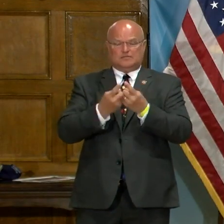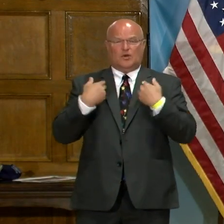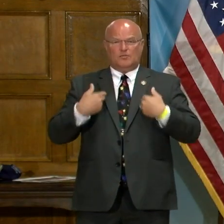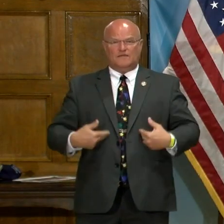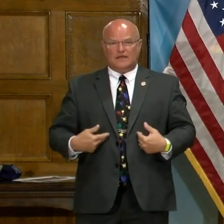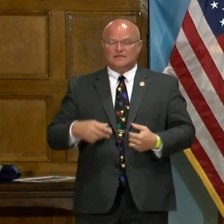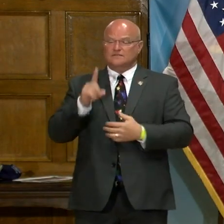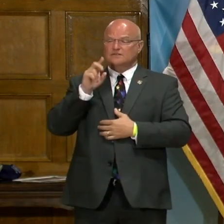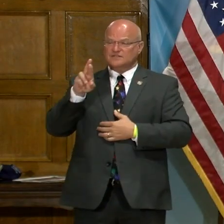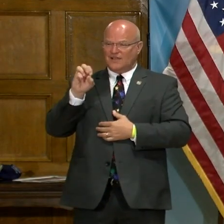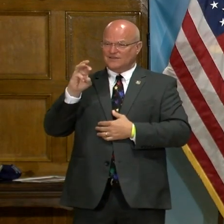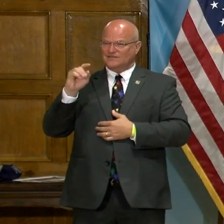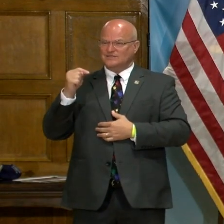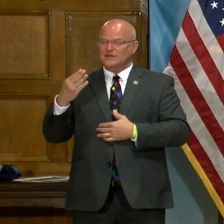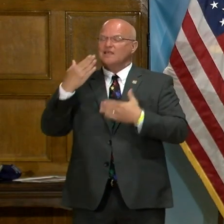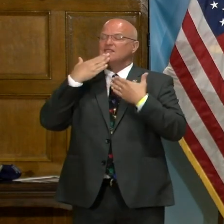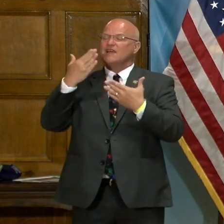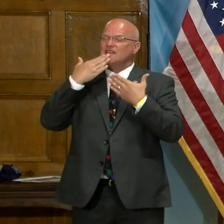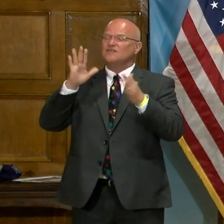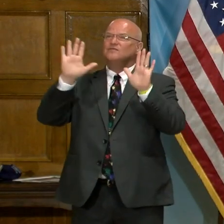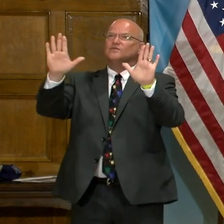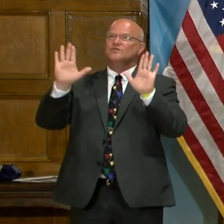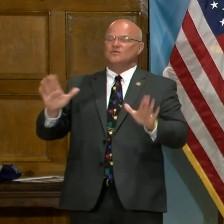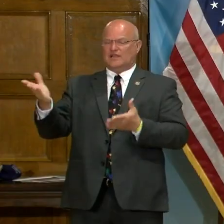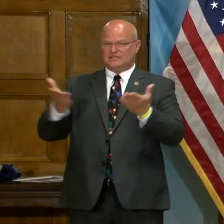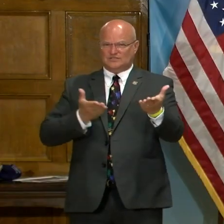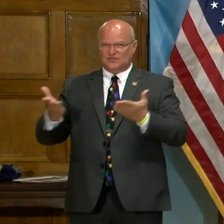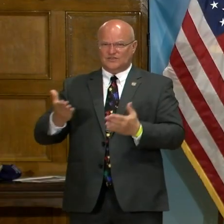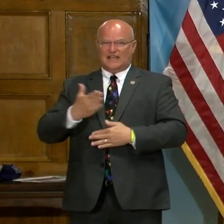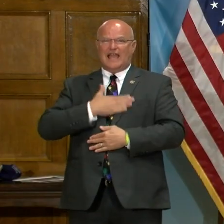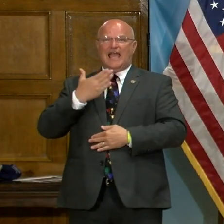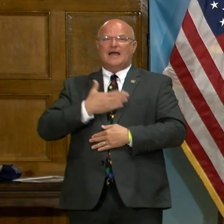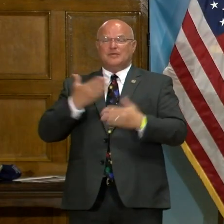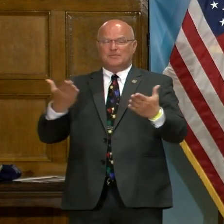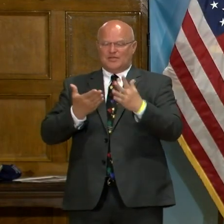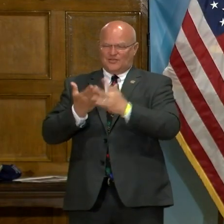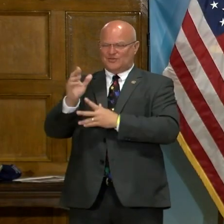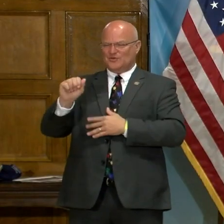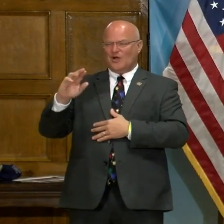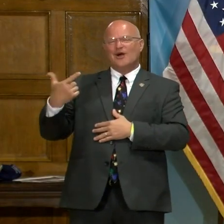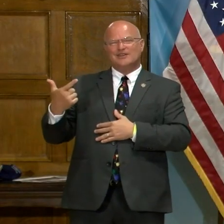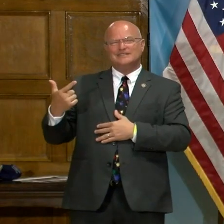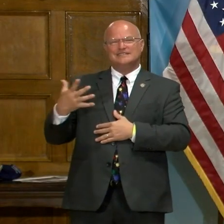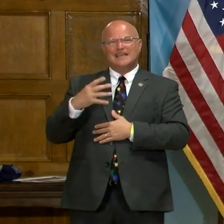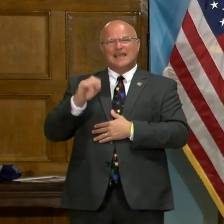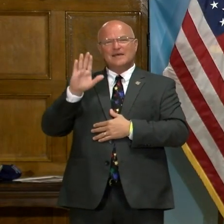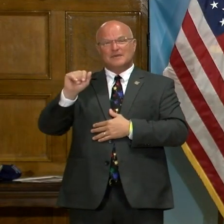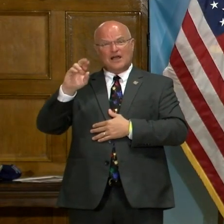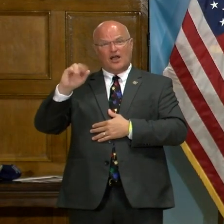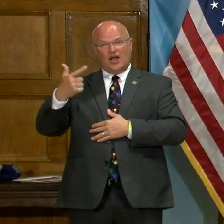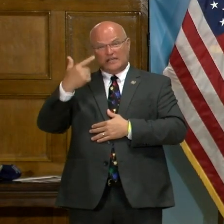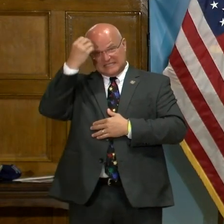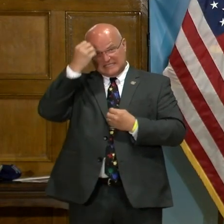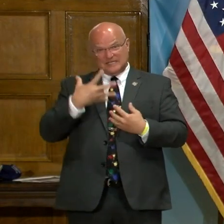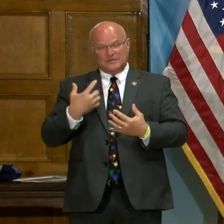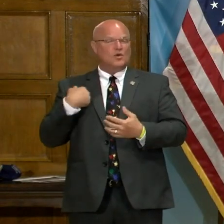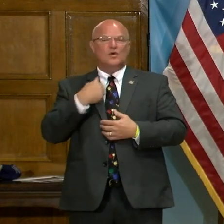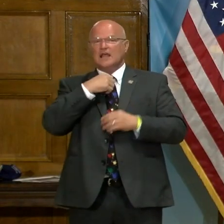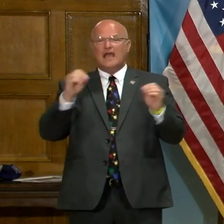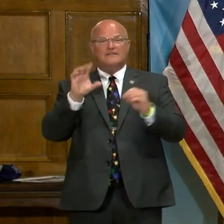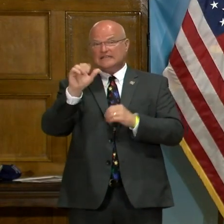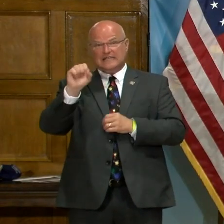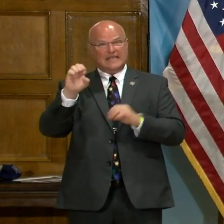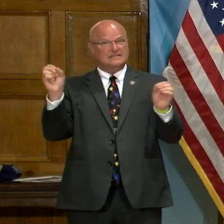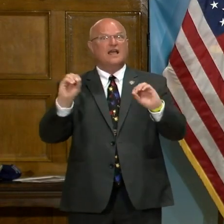so, Dr. Smith, thank you for your great service, and I'm glad you're going to be here through August. And by August, he tells me we're not going to have